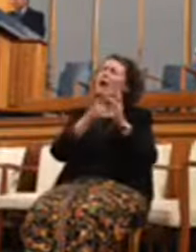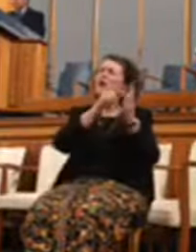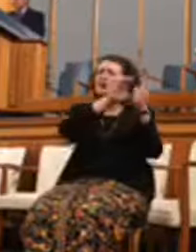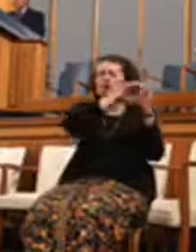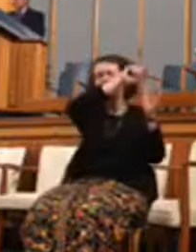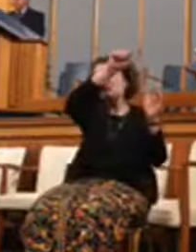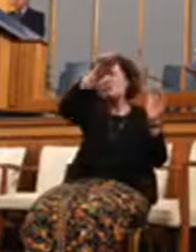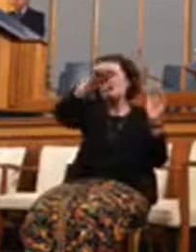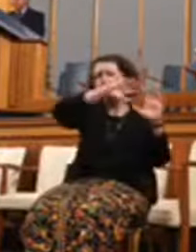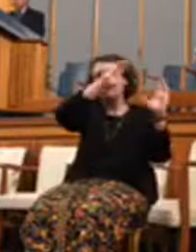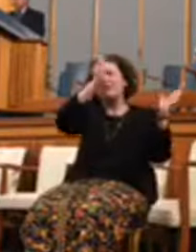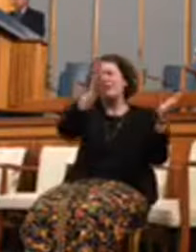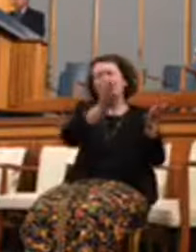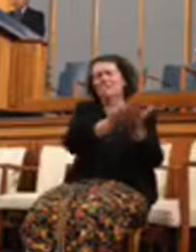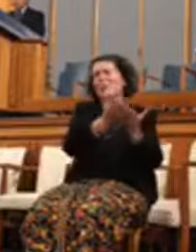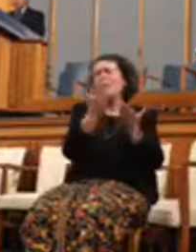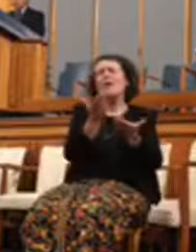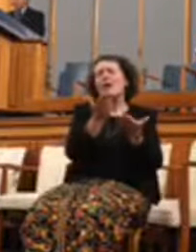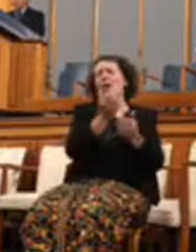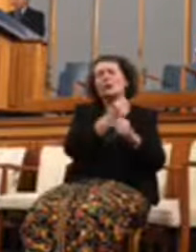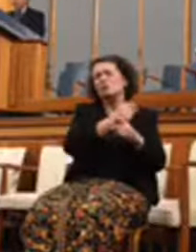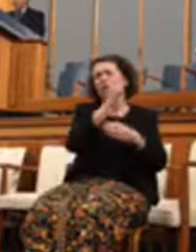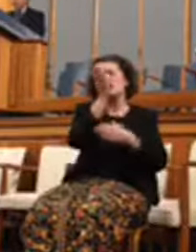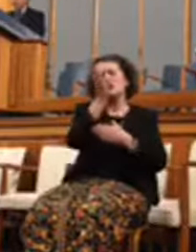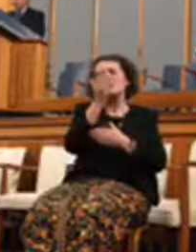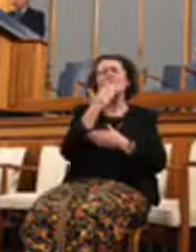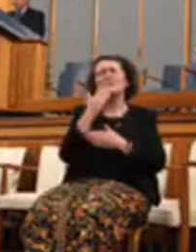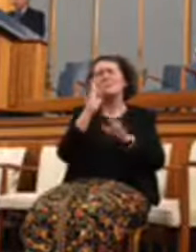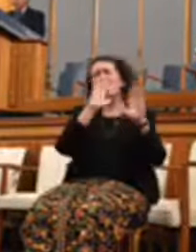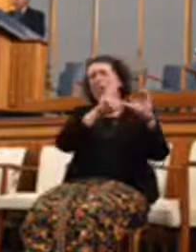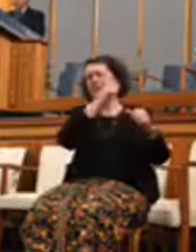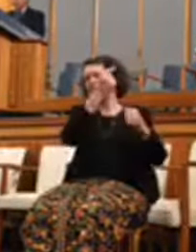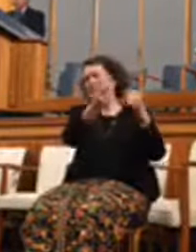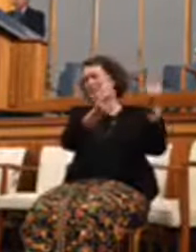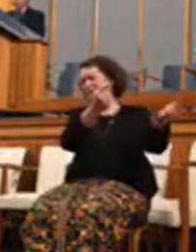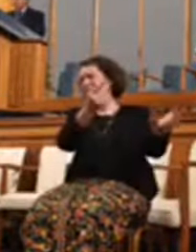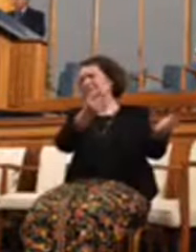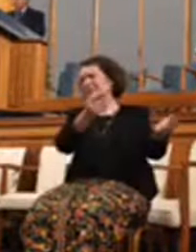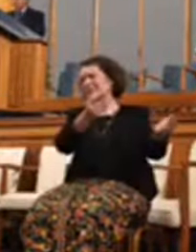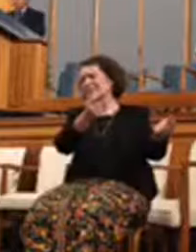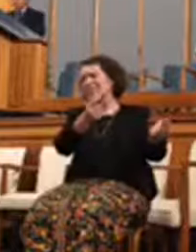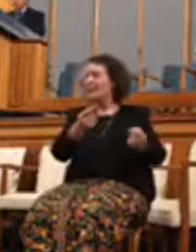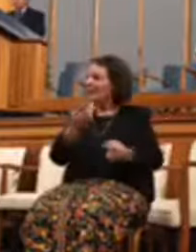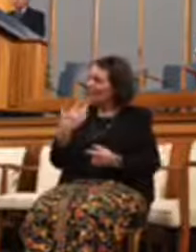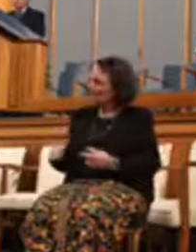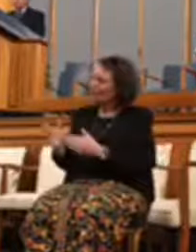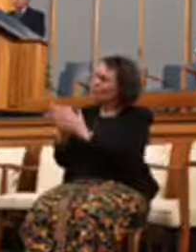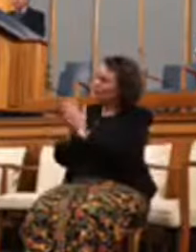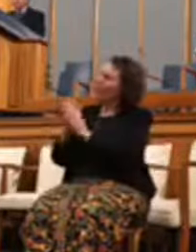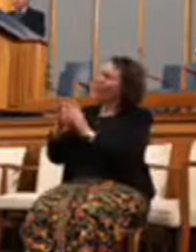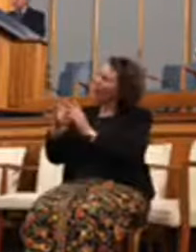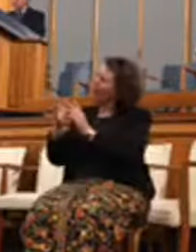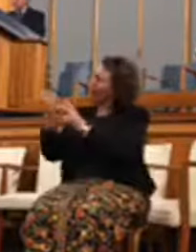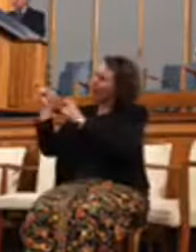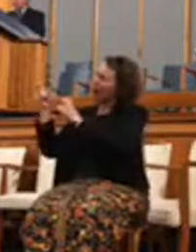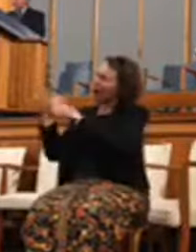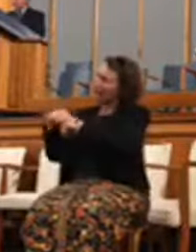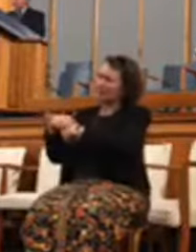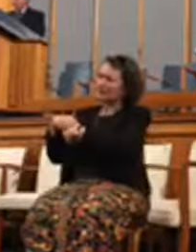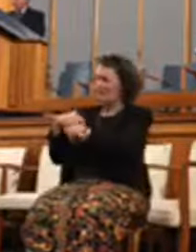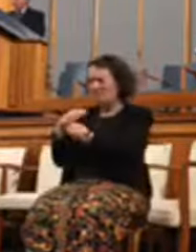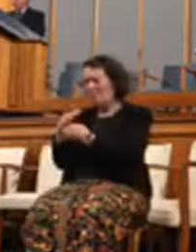day. Oh Lord, we thank thee that thou hast heard our prayers so many times. We have proved thee,